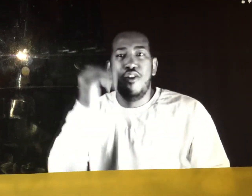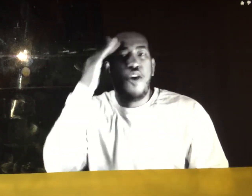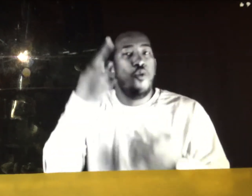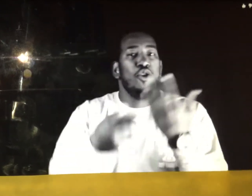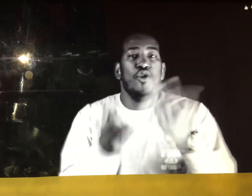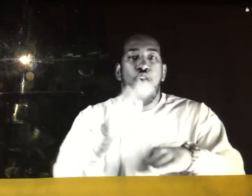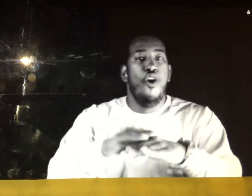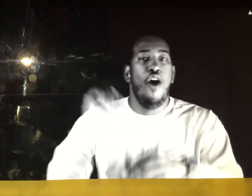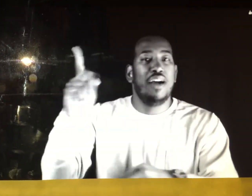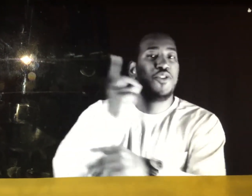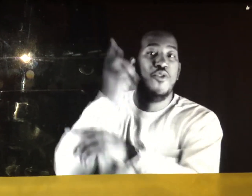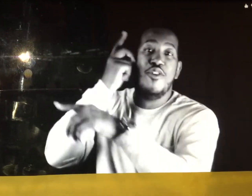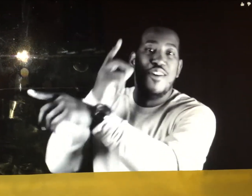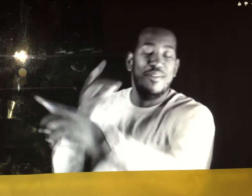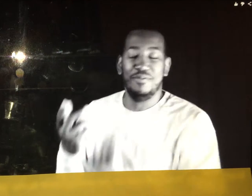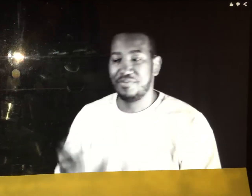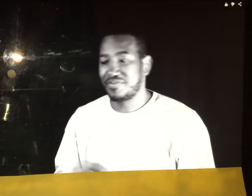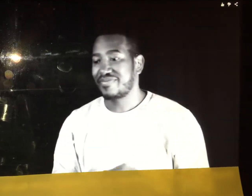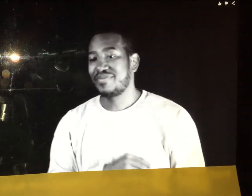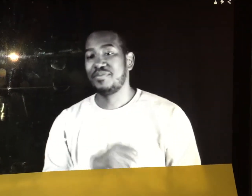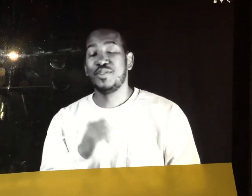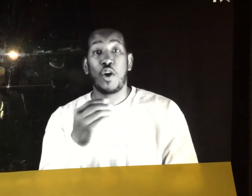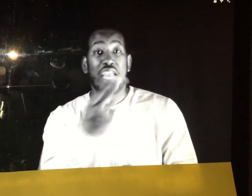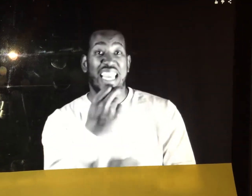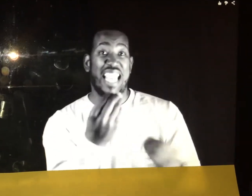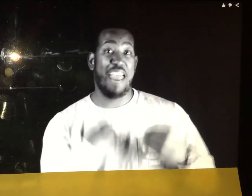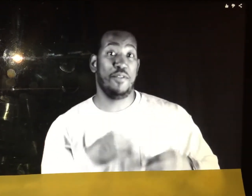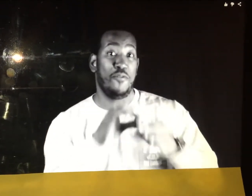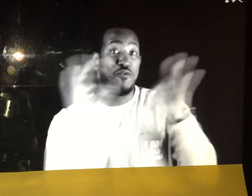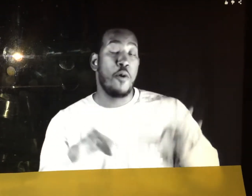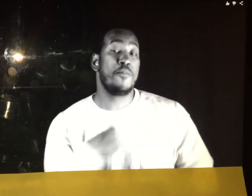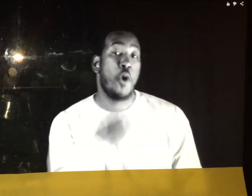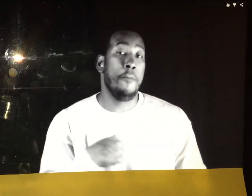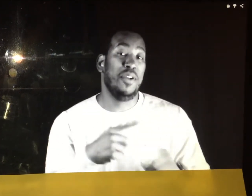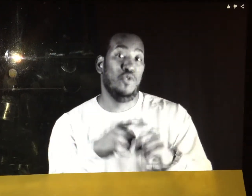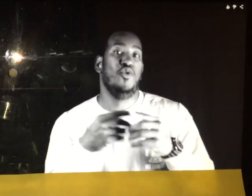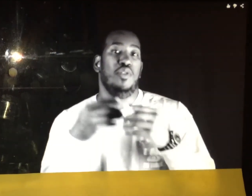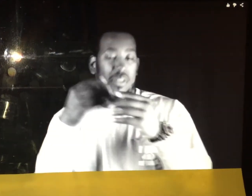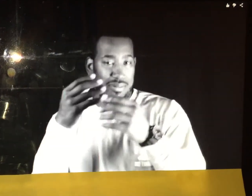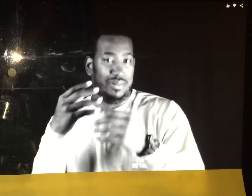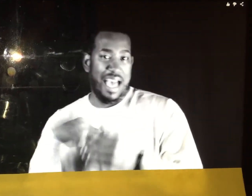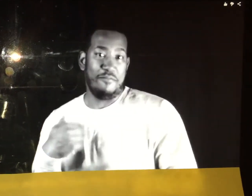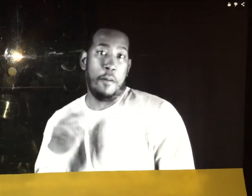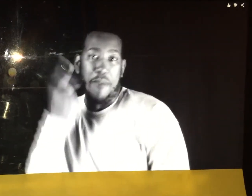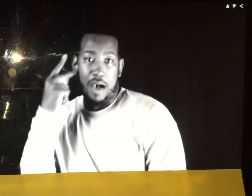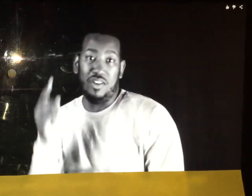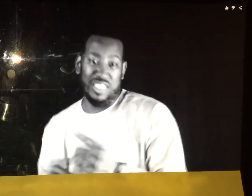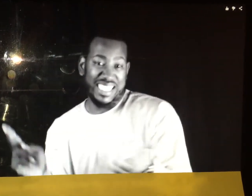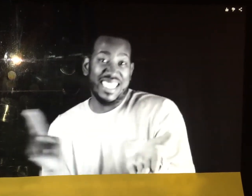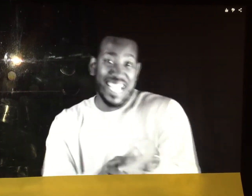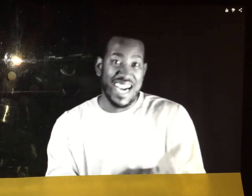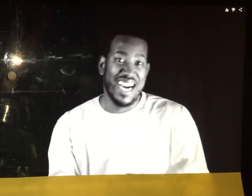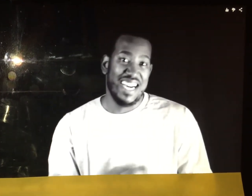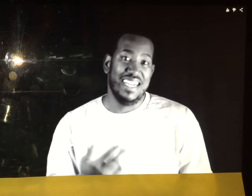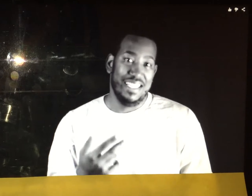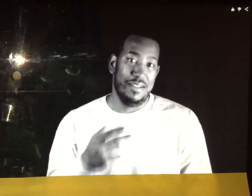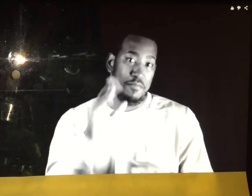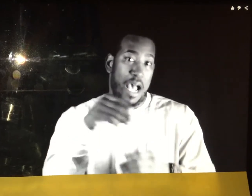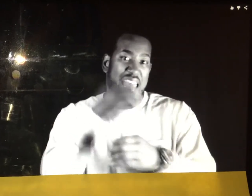Playing with hearing kids and going back and forth across the court and stuff, I just don't know. So, there was a form that my parents had to